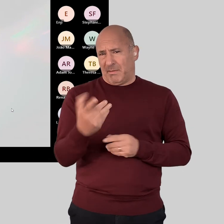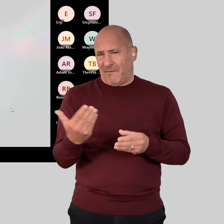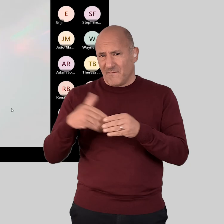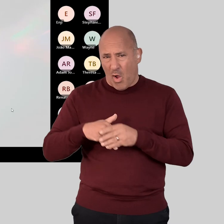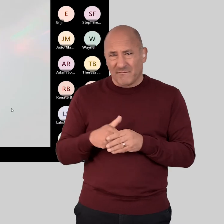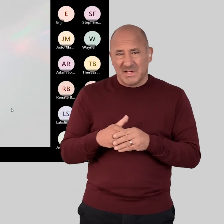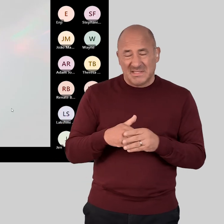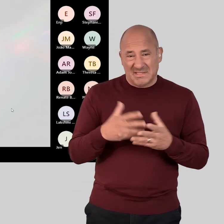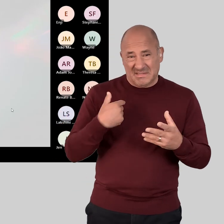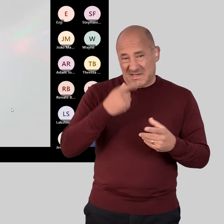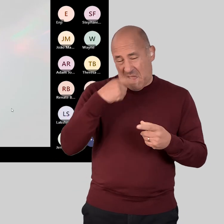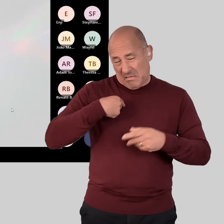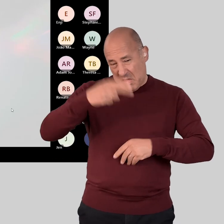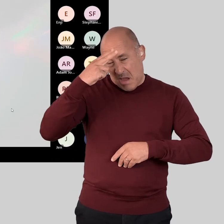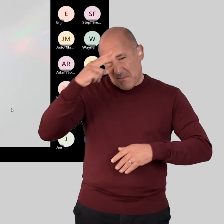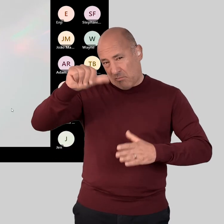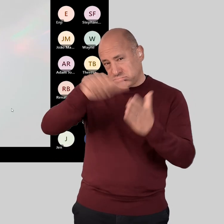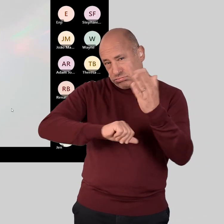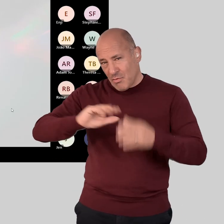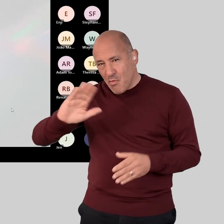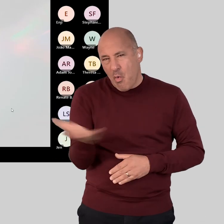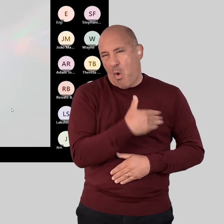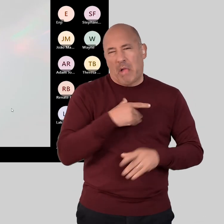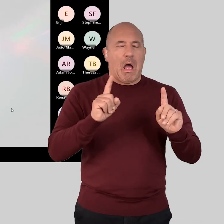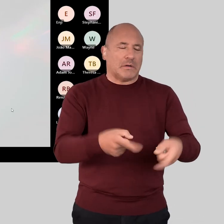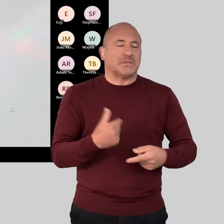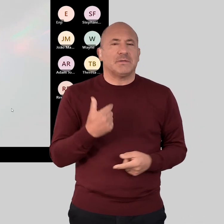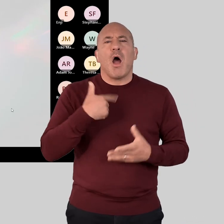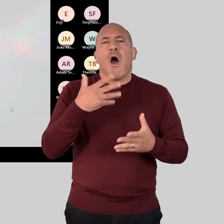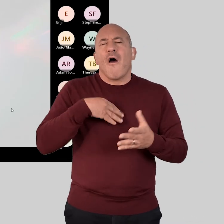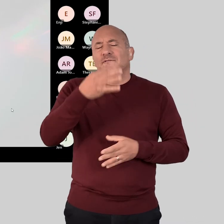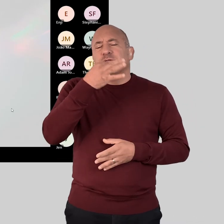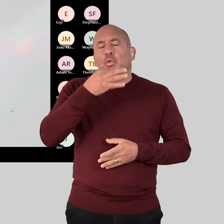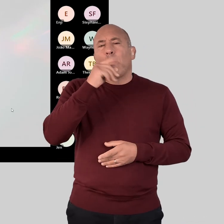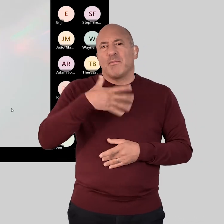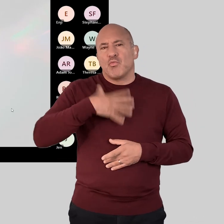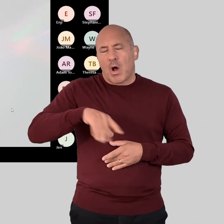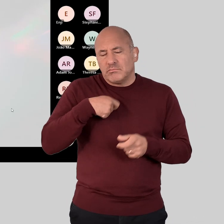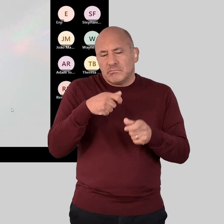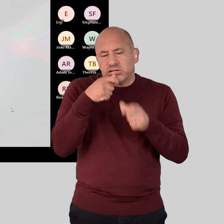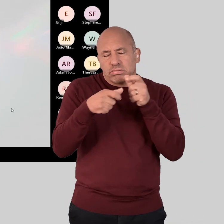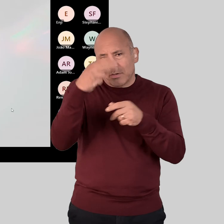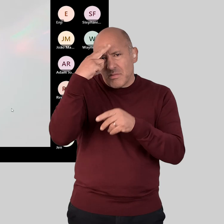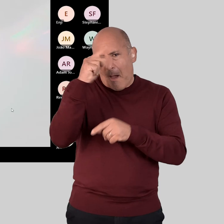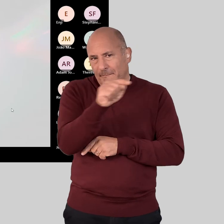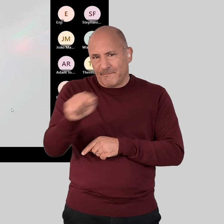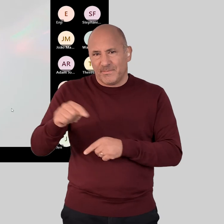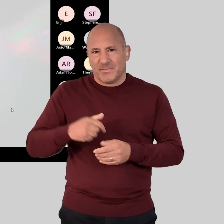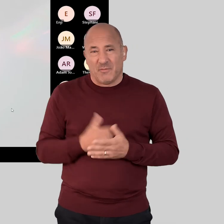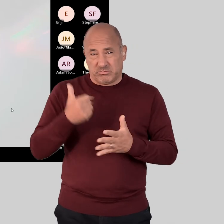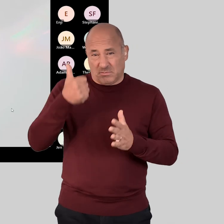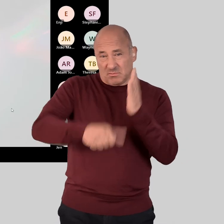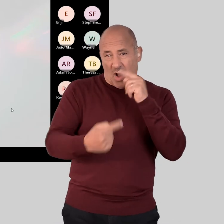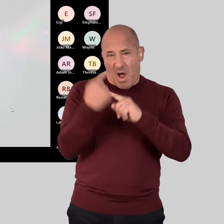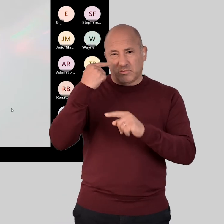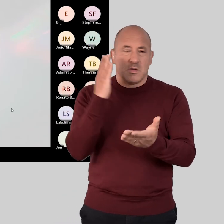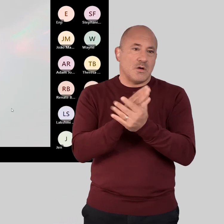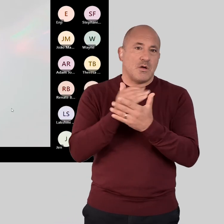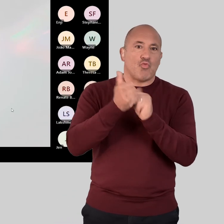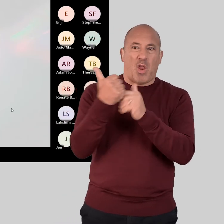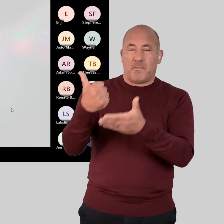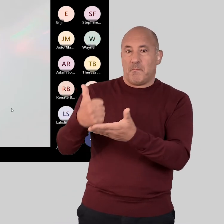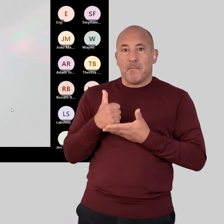involved in this project, and I don't have time to list everyone, but I want to mention a few people. So from the very beginning, I was really well